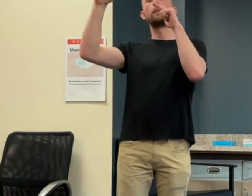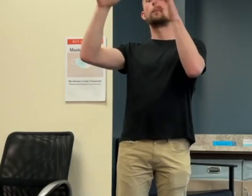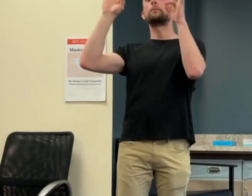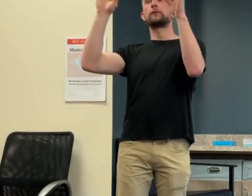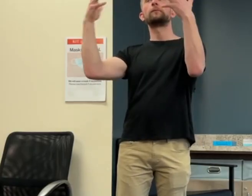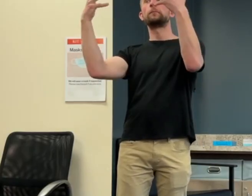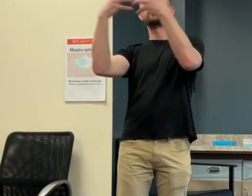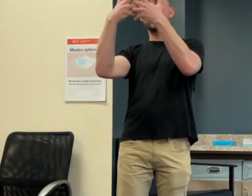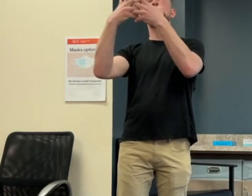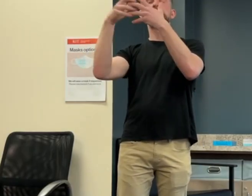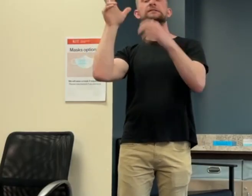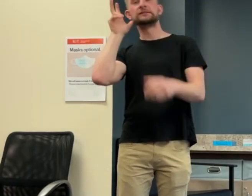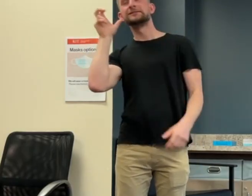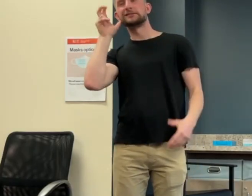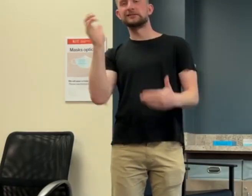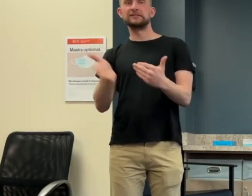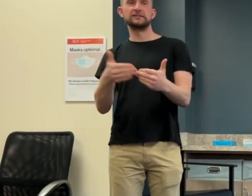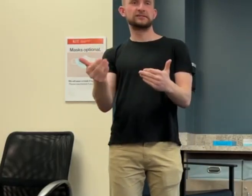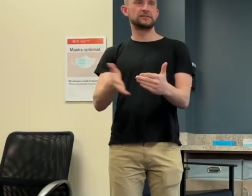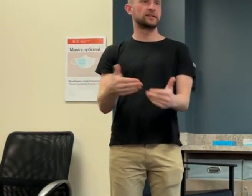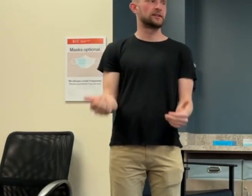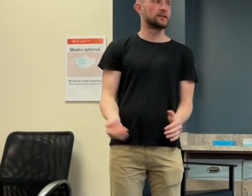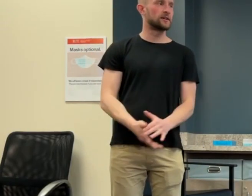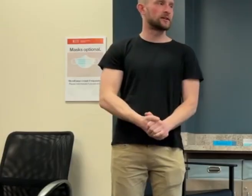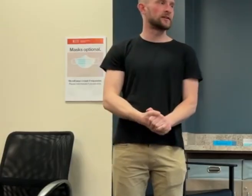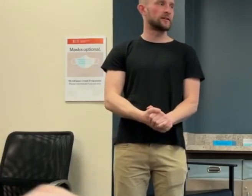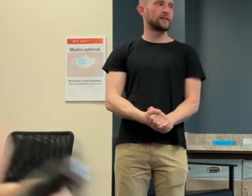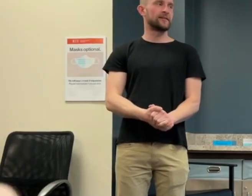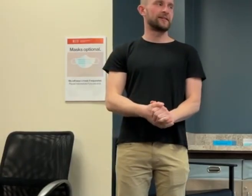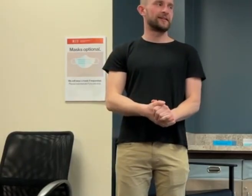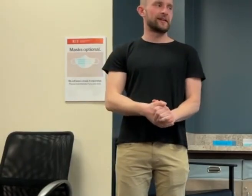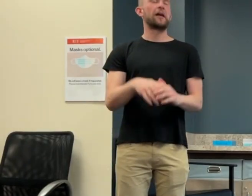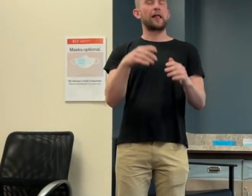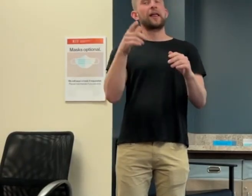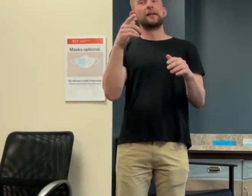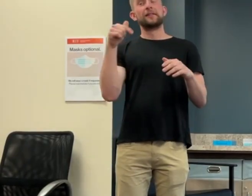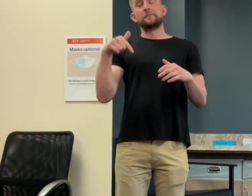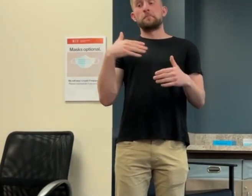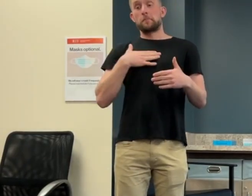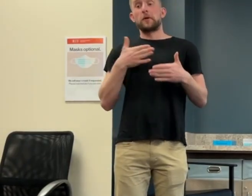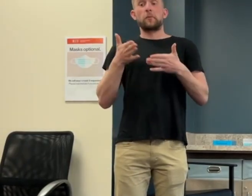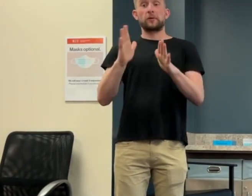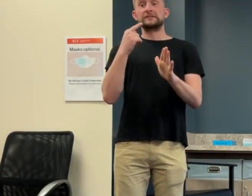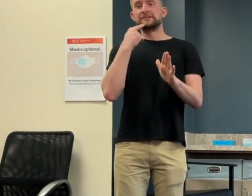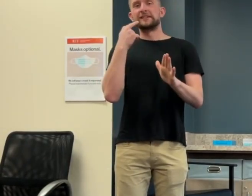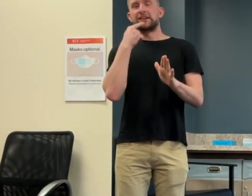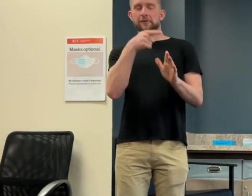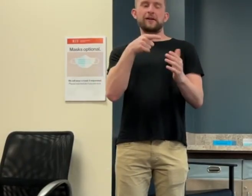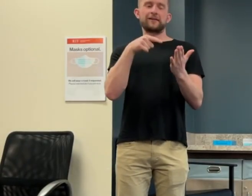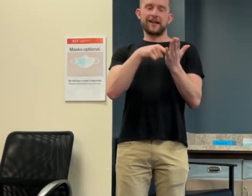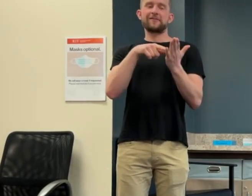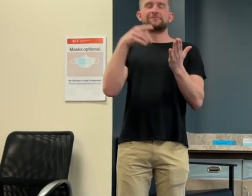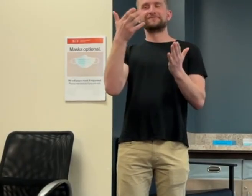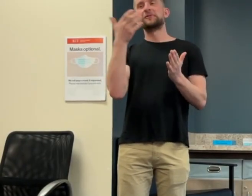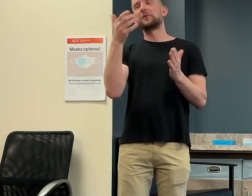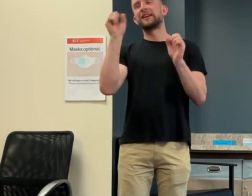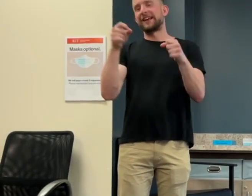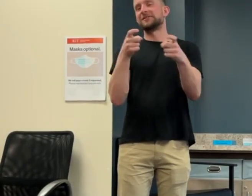I would make a custom program. And that's a long way to say that they can use the app to change programs.